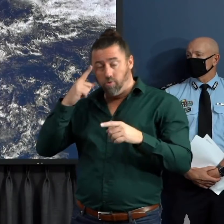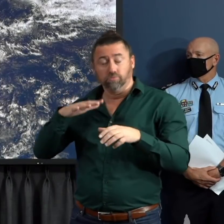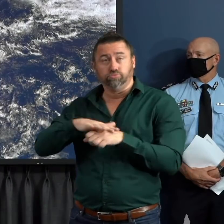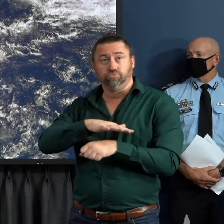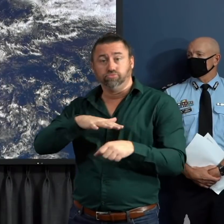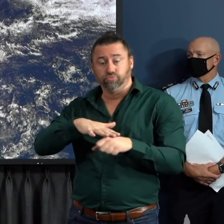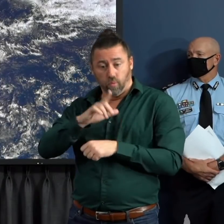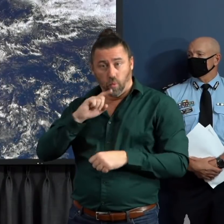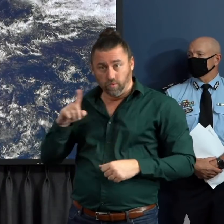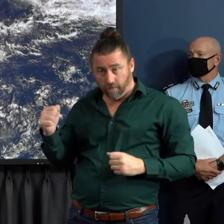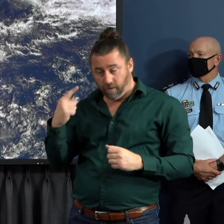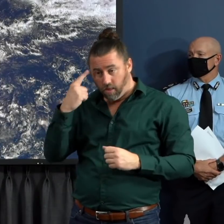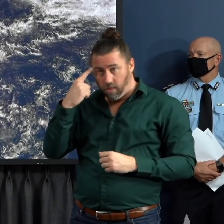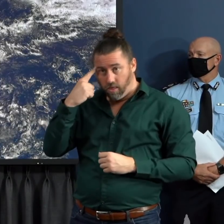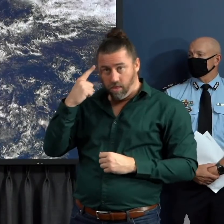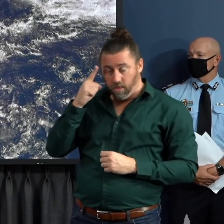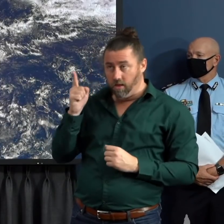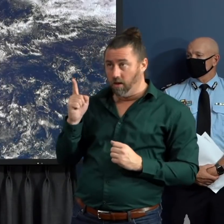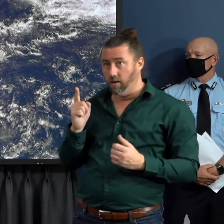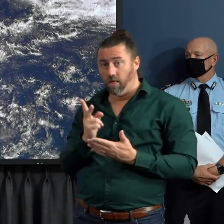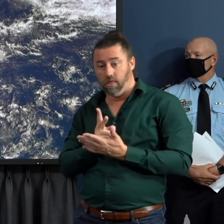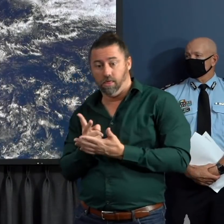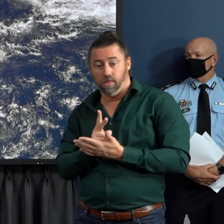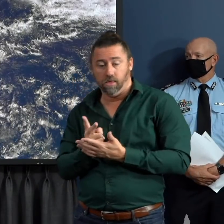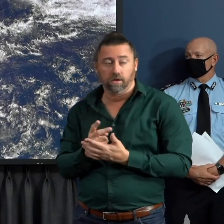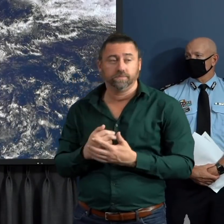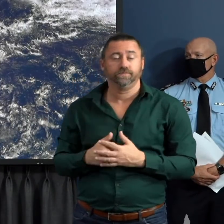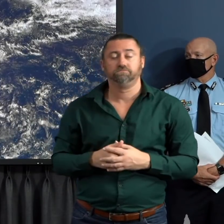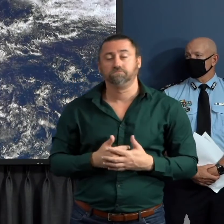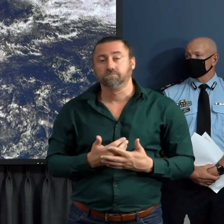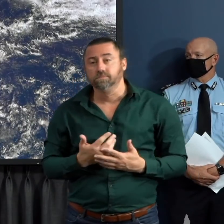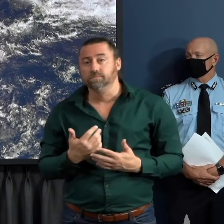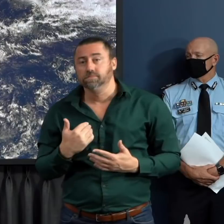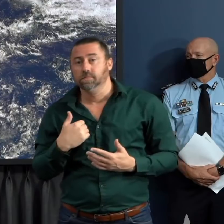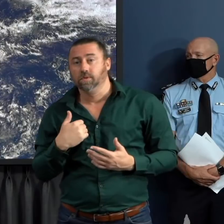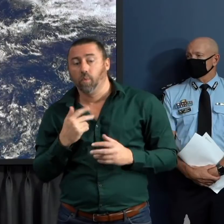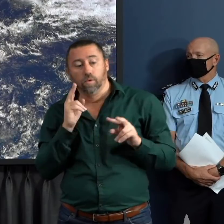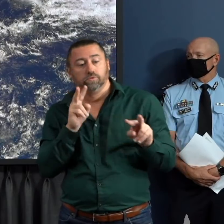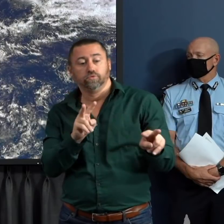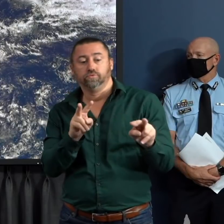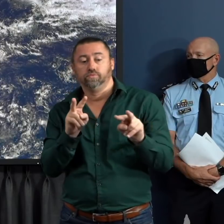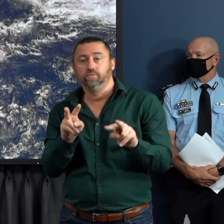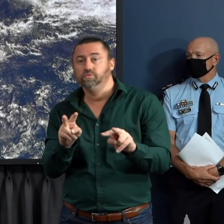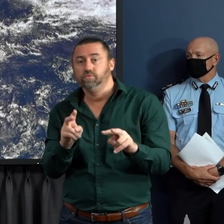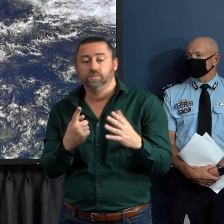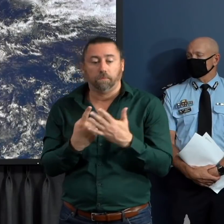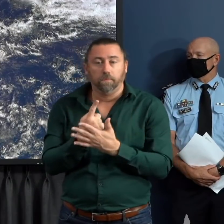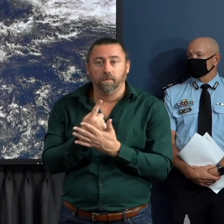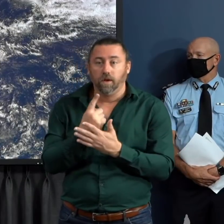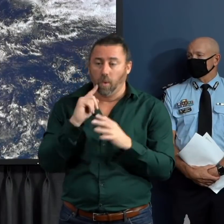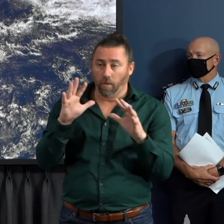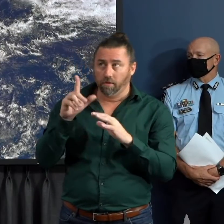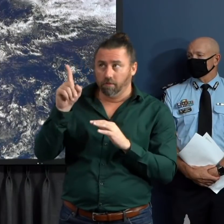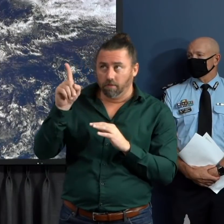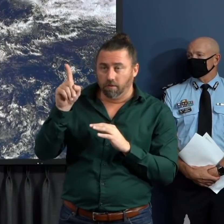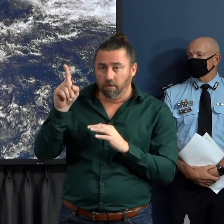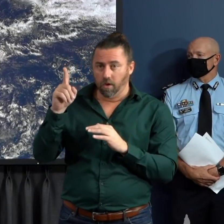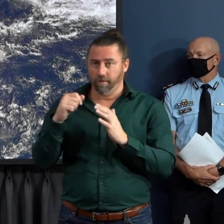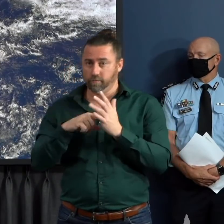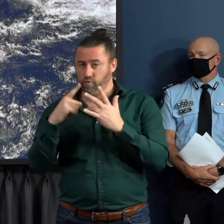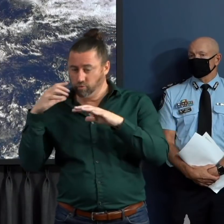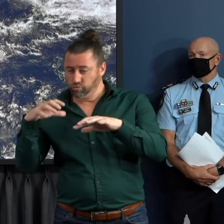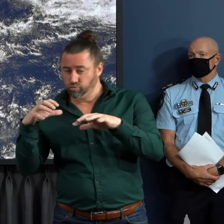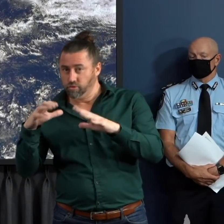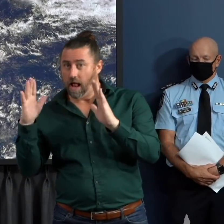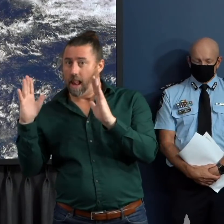something that's worrying you? Well, we are monitoring the releases on a regular basis as the weather adapts, and as